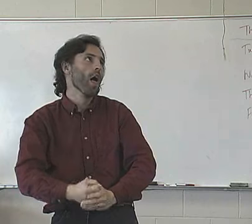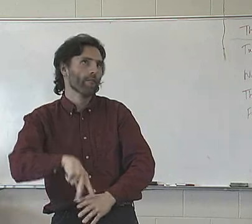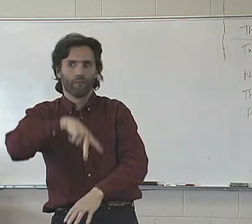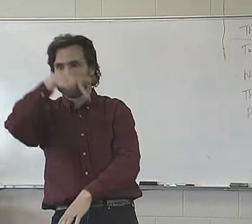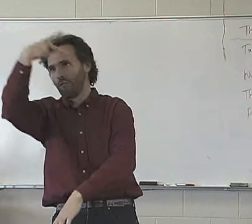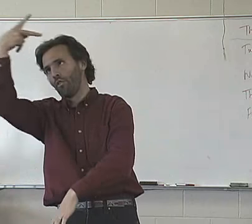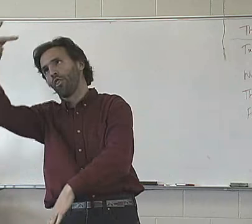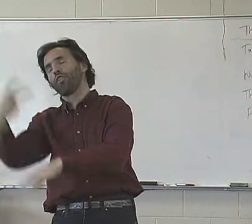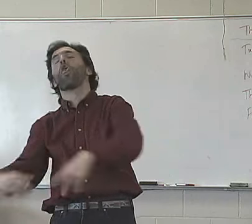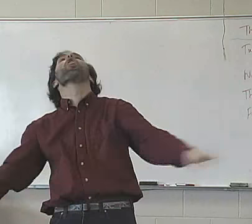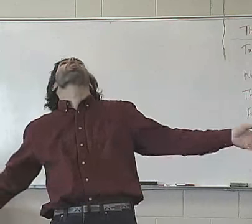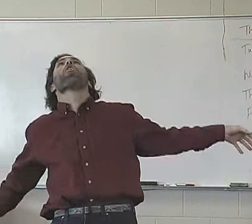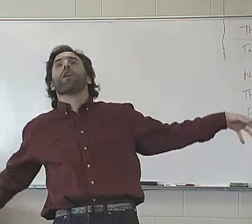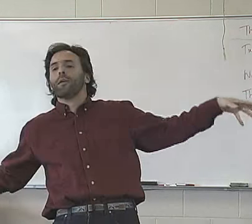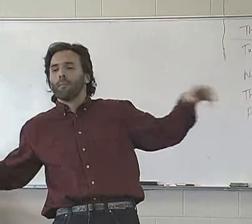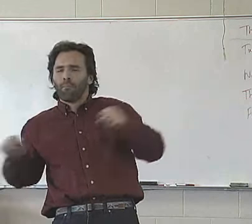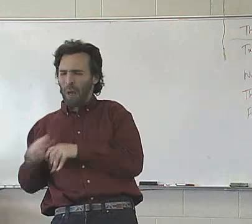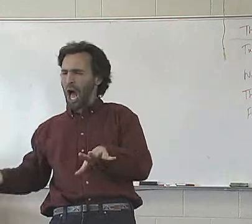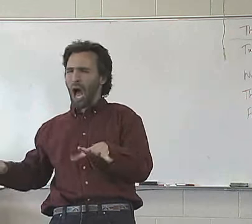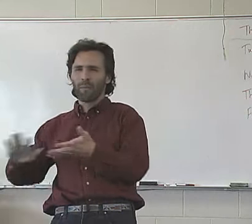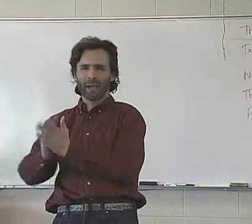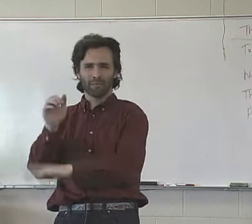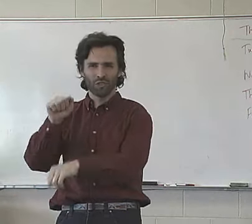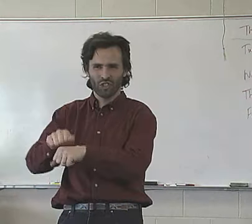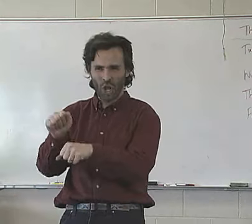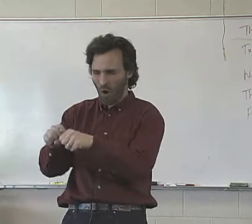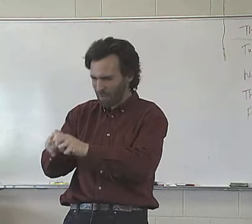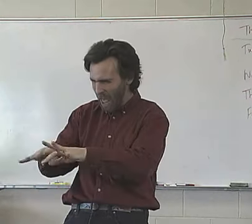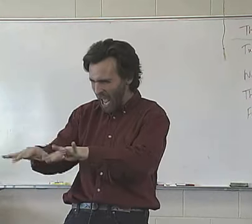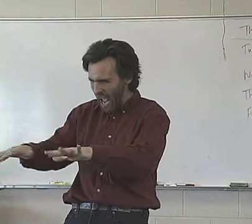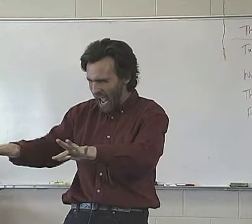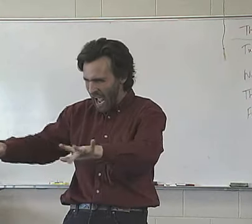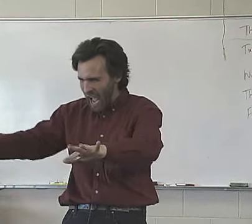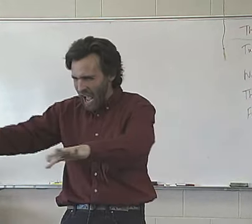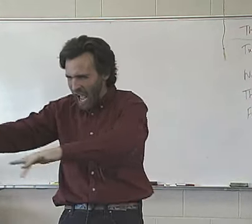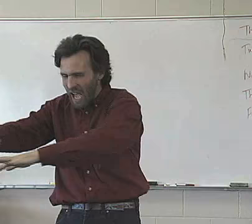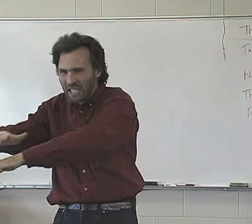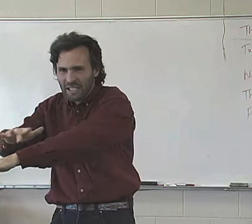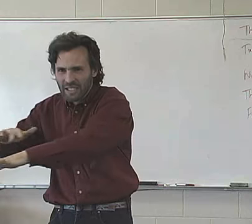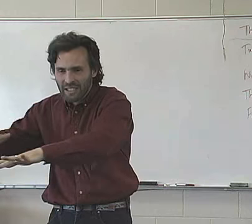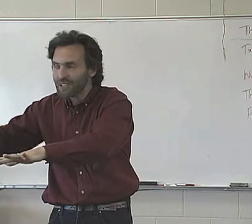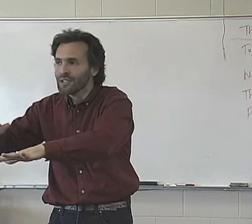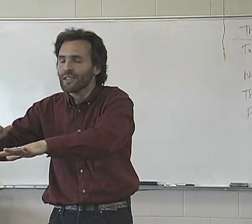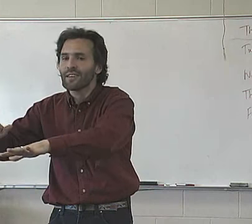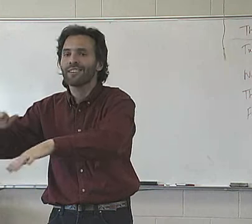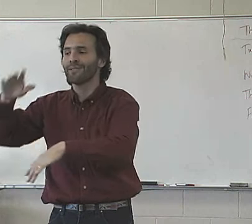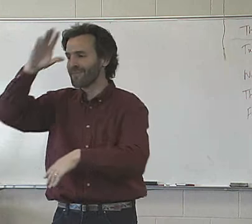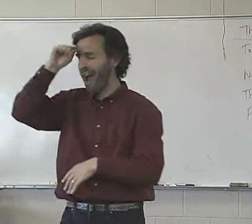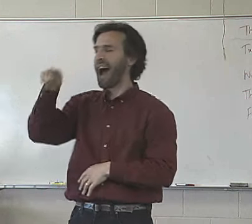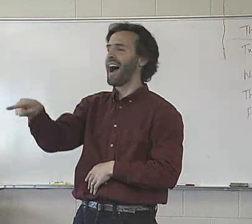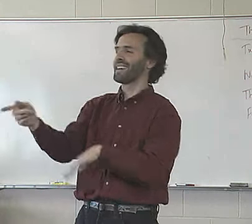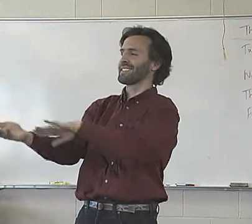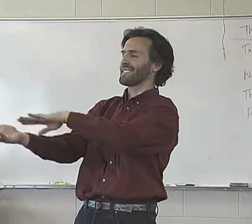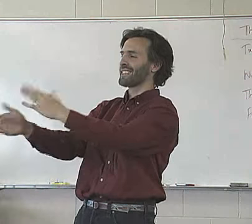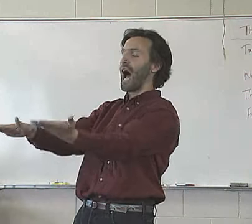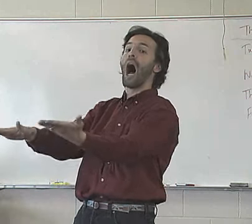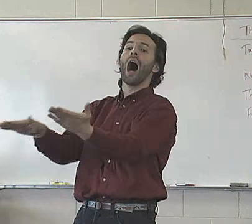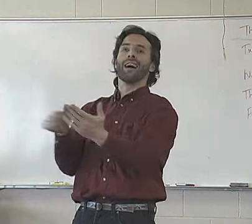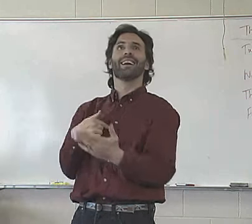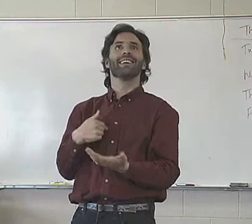doornail, crumbled up into thousands of pieces of rock, so it looked like gravel on the ground there, and the ash lad was safe. And he jumped down from